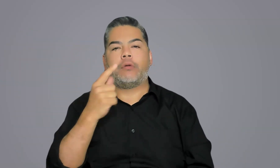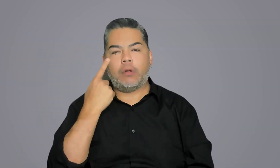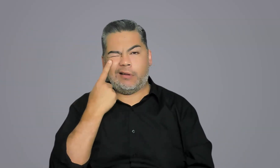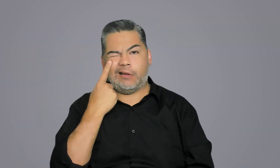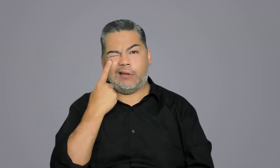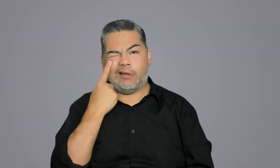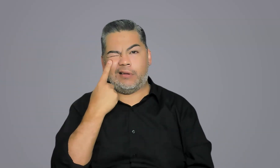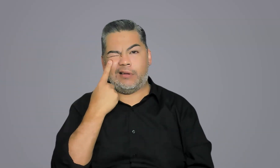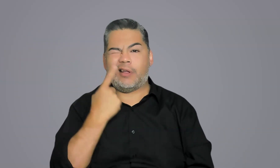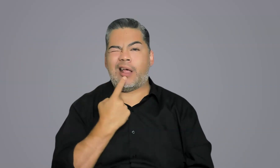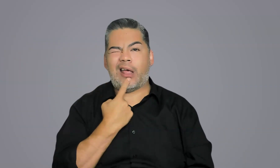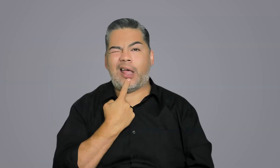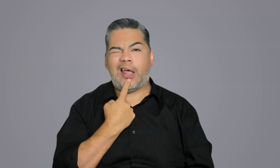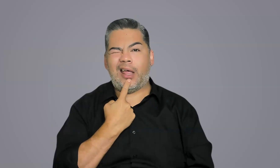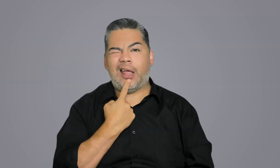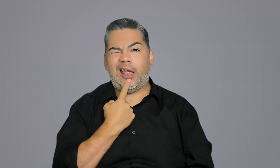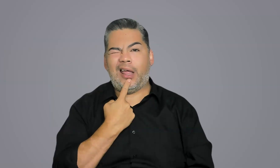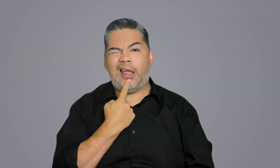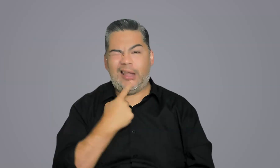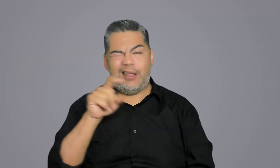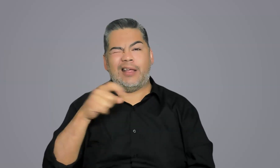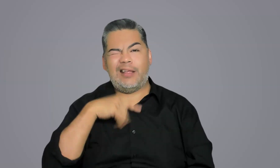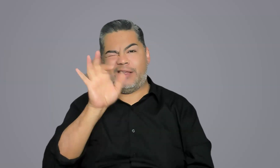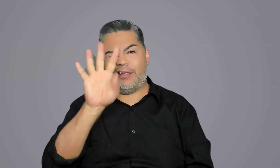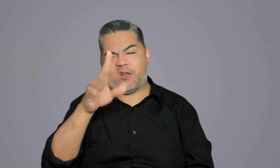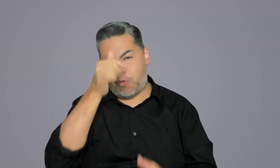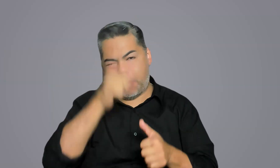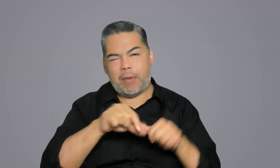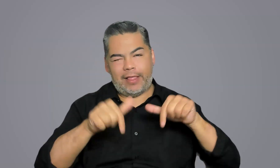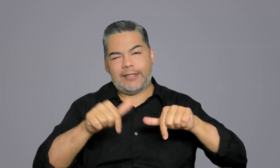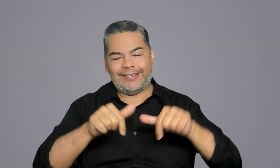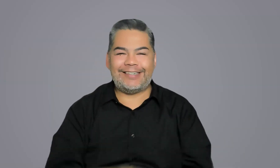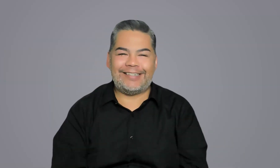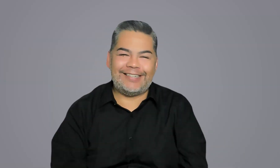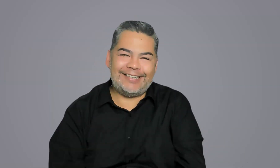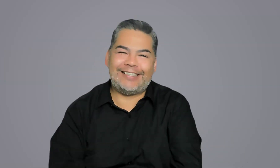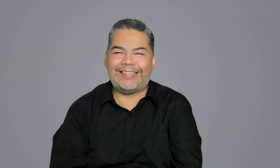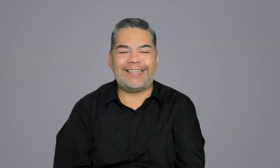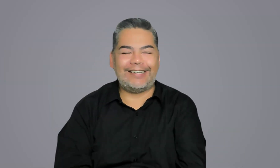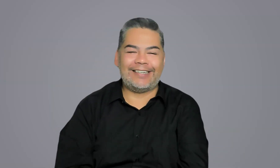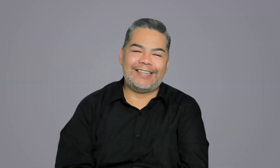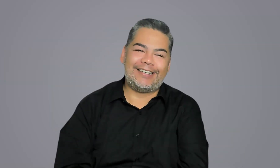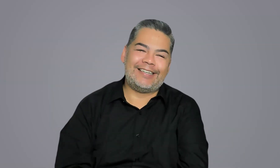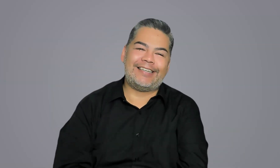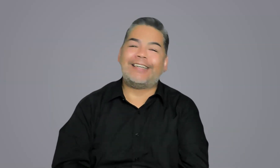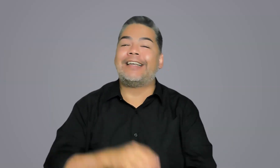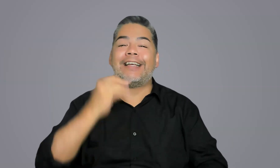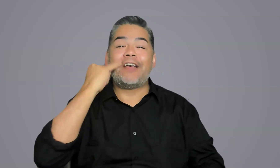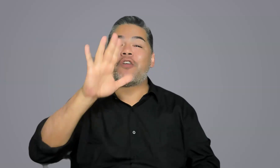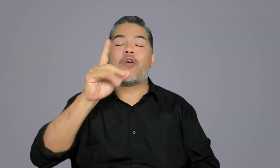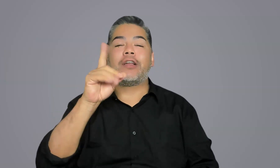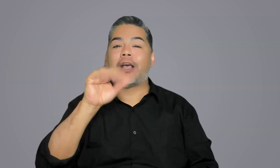mouth open. Kind of just remember this best practice if you can. If your document is not for personal use, so just for